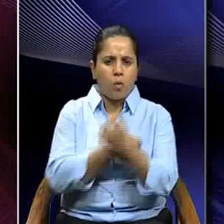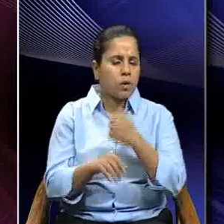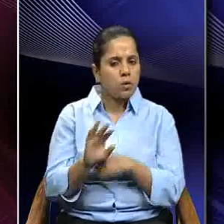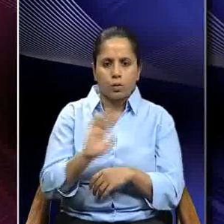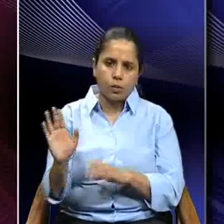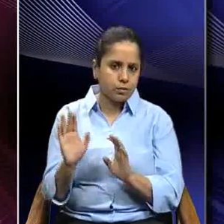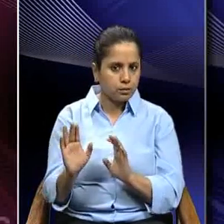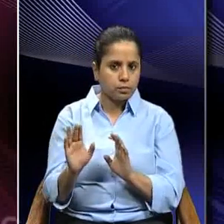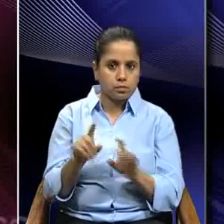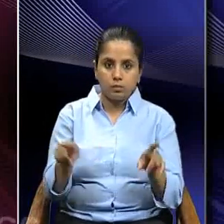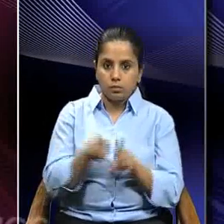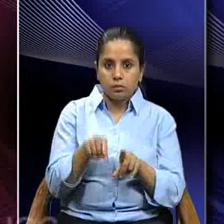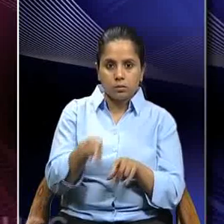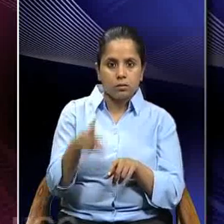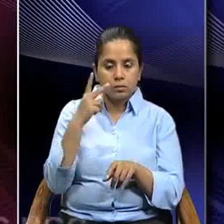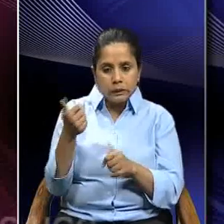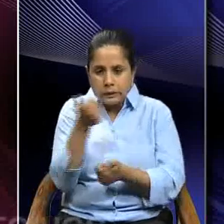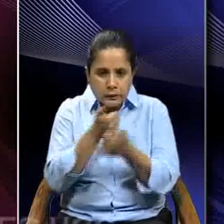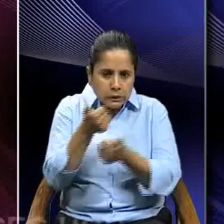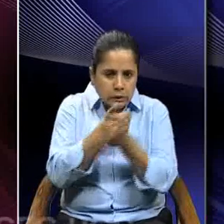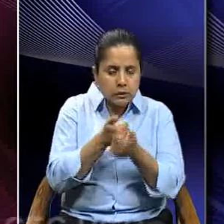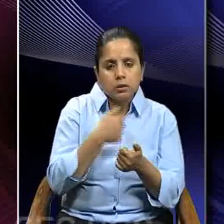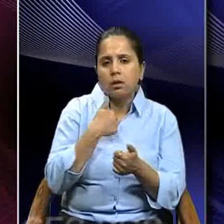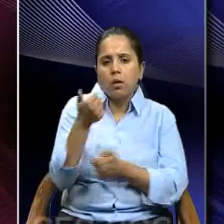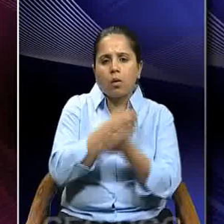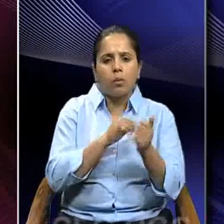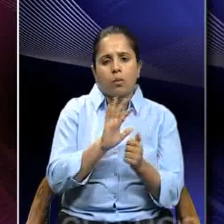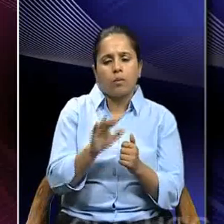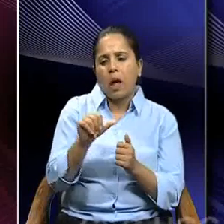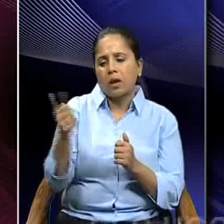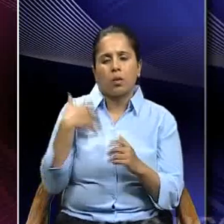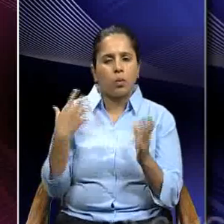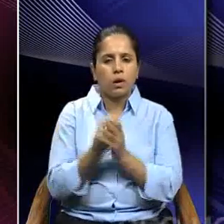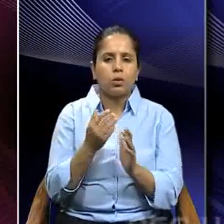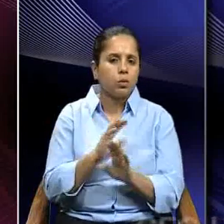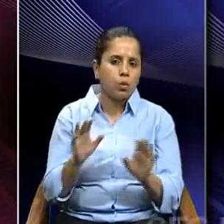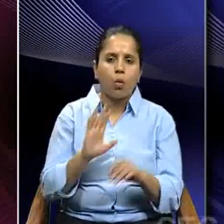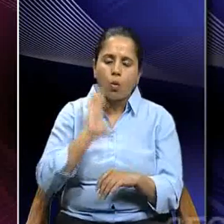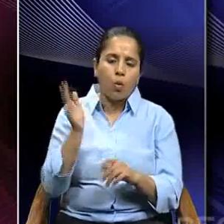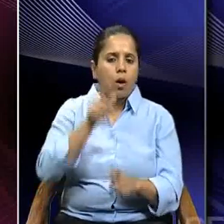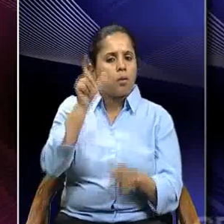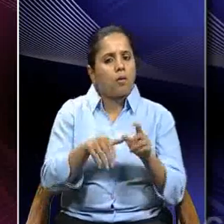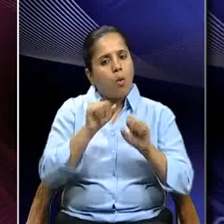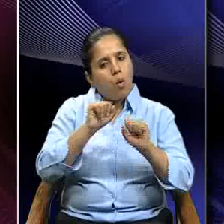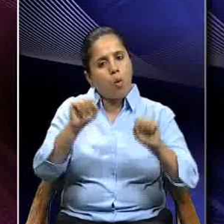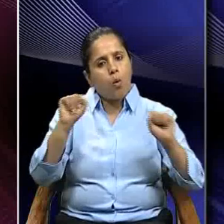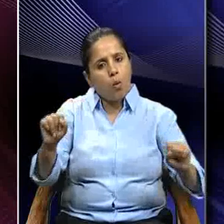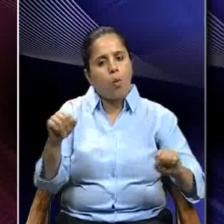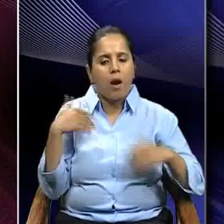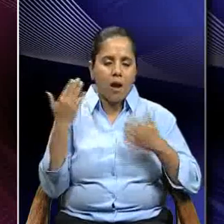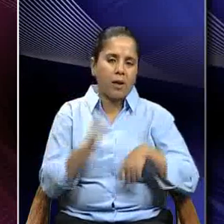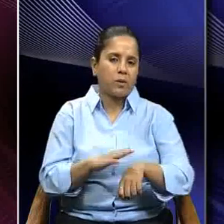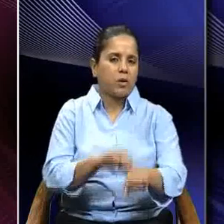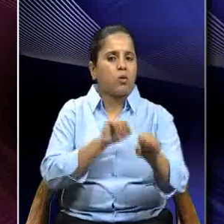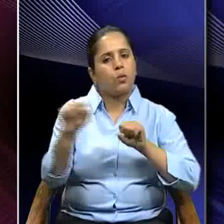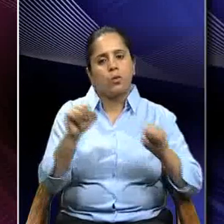and that too which is cutthroat. So we should avoid competing with others. Everybody is having his or her own journey. So